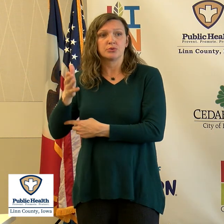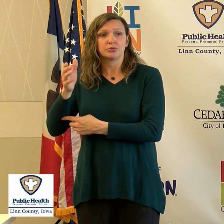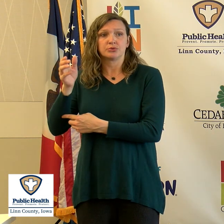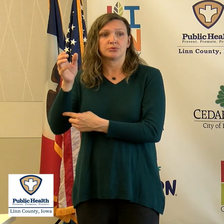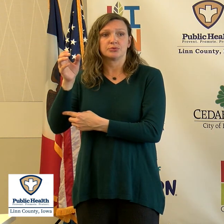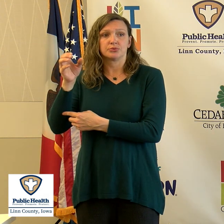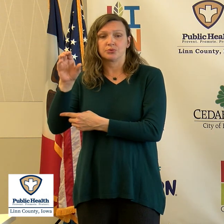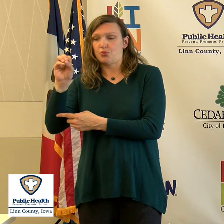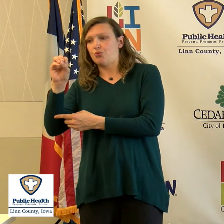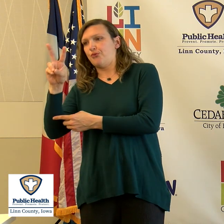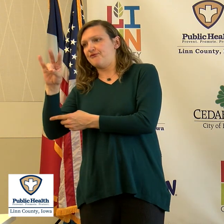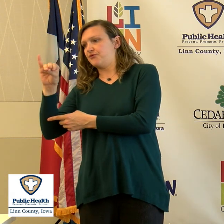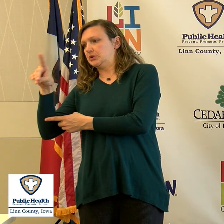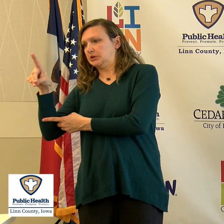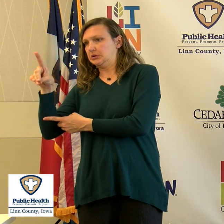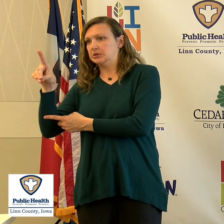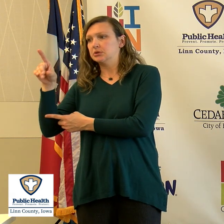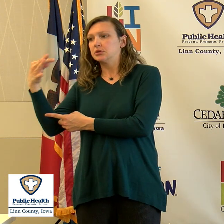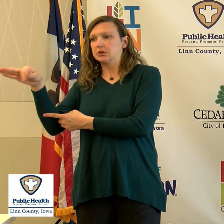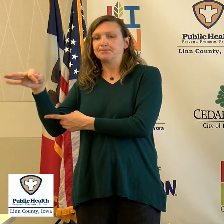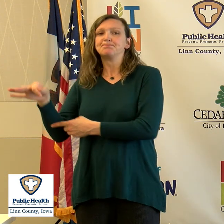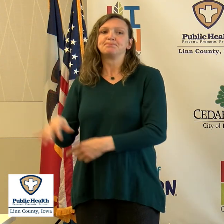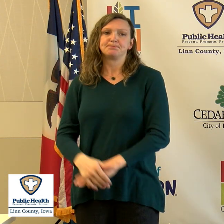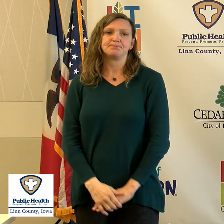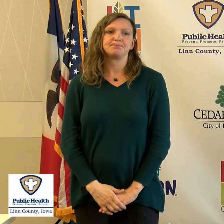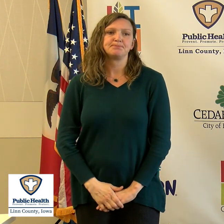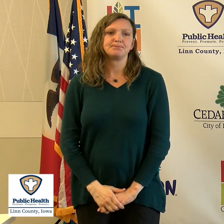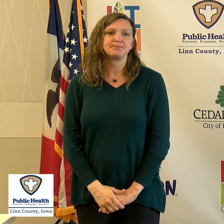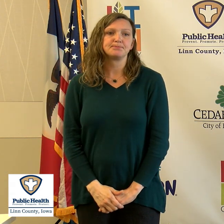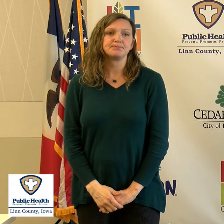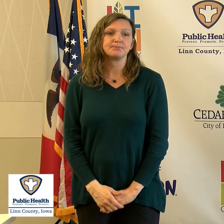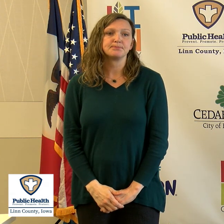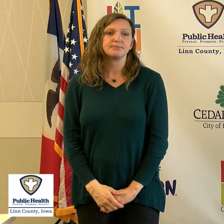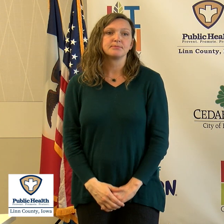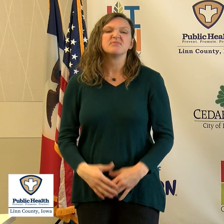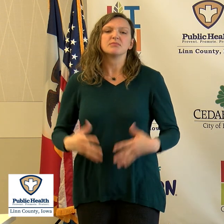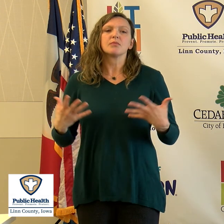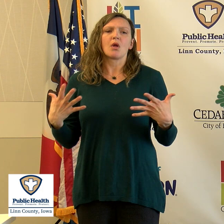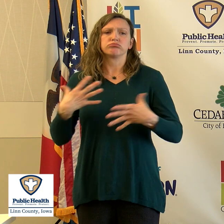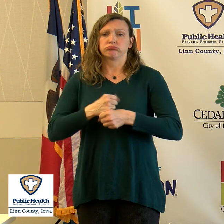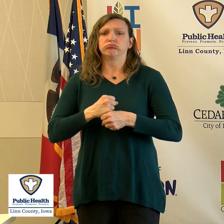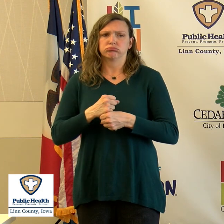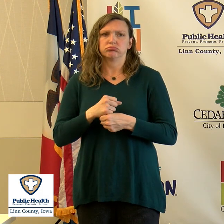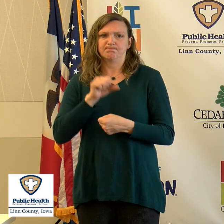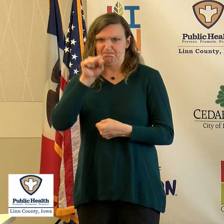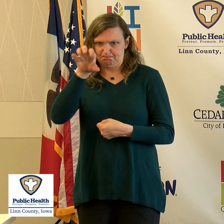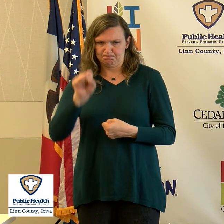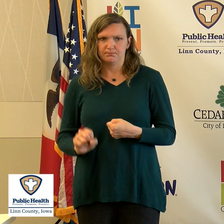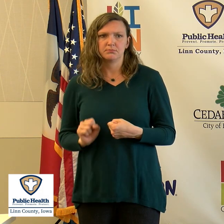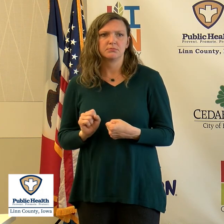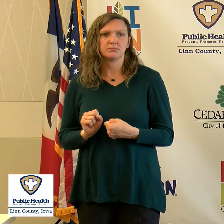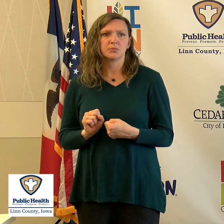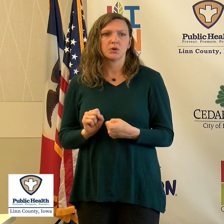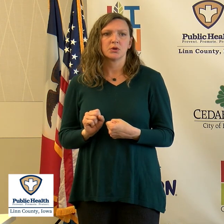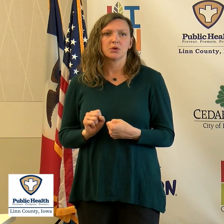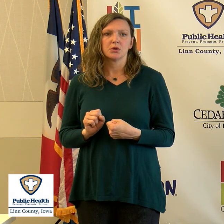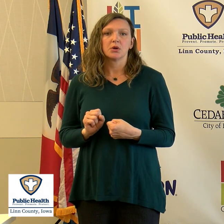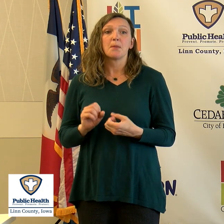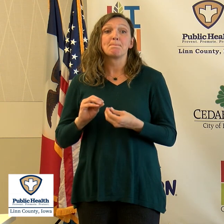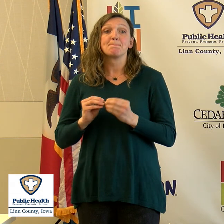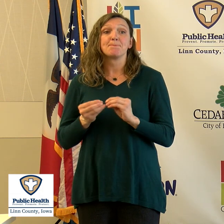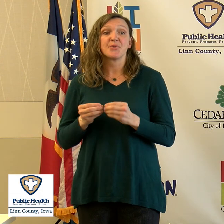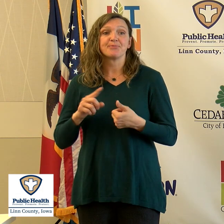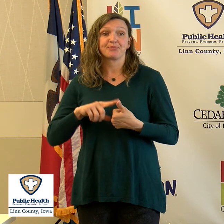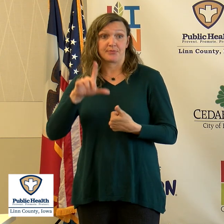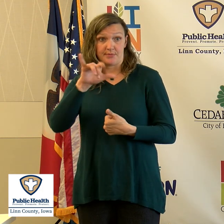www.linncounty.org/COVID-19 for more information. And just briefly, I'll summarize the Linn County metrics to date. Linn County currently